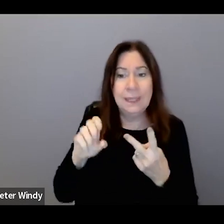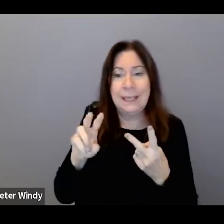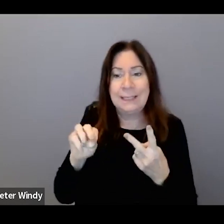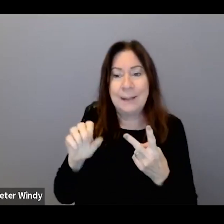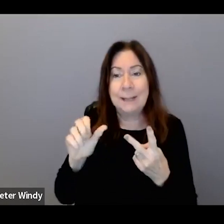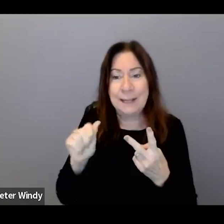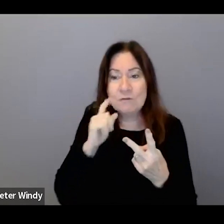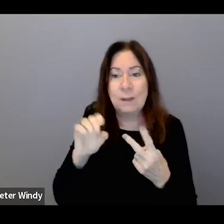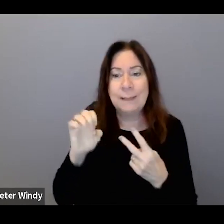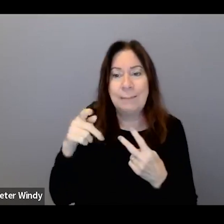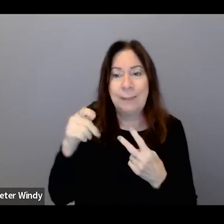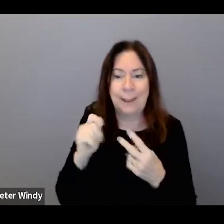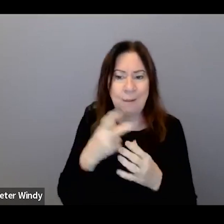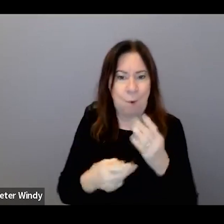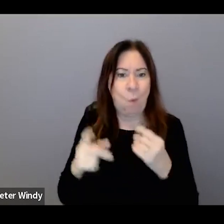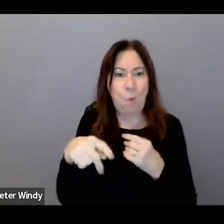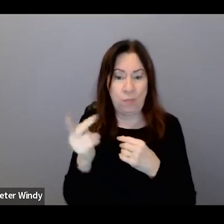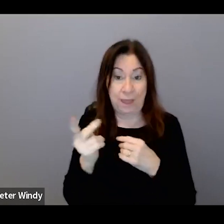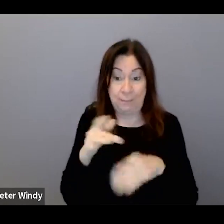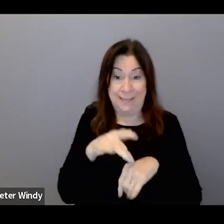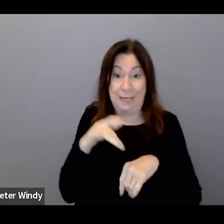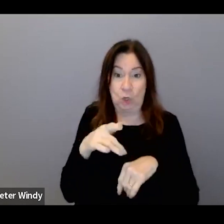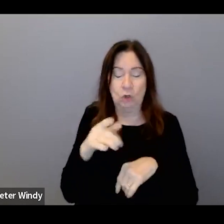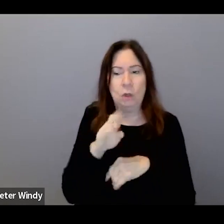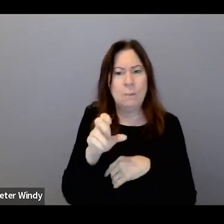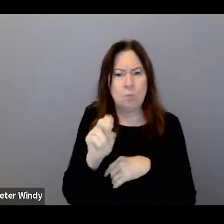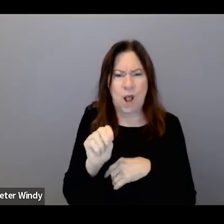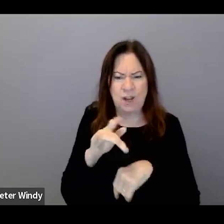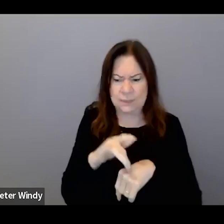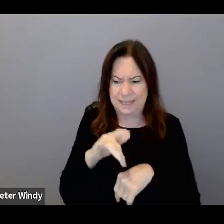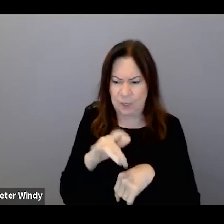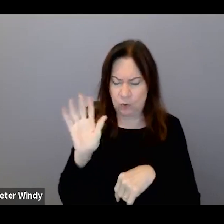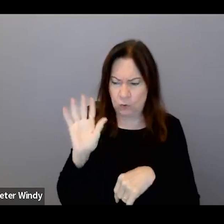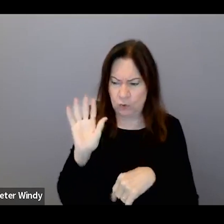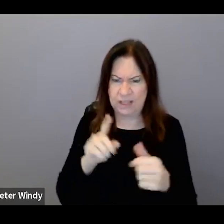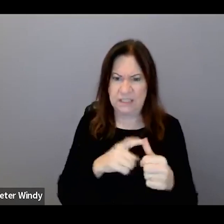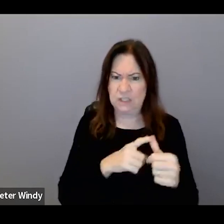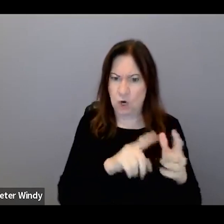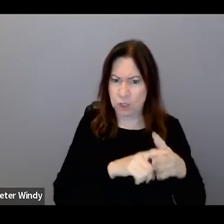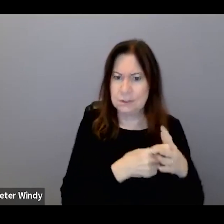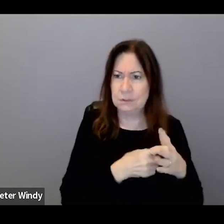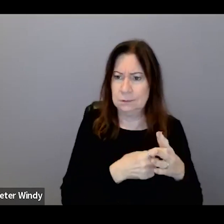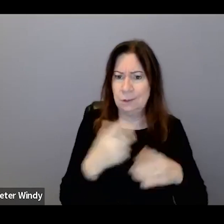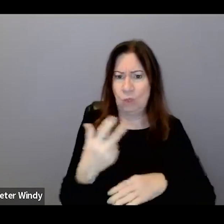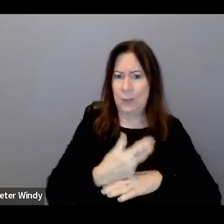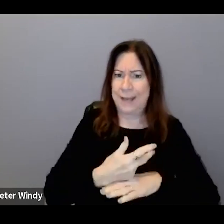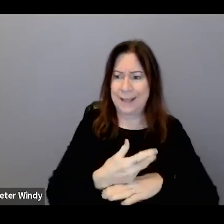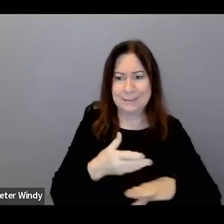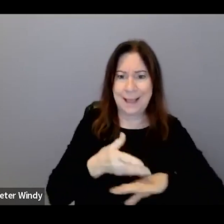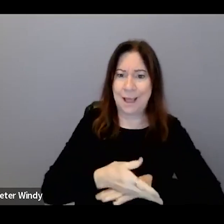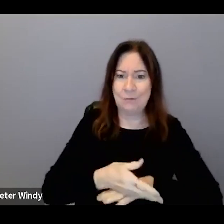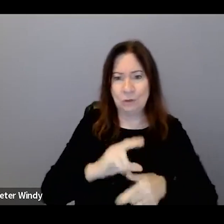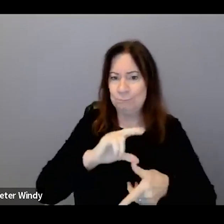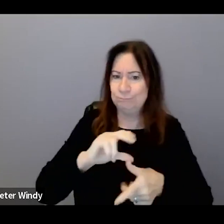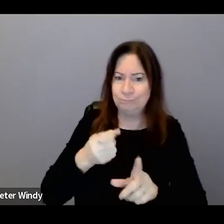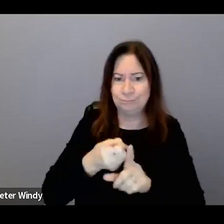the EPA, both of whom have been here. Brian was here at the very beginning, like 3 days after the